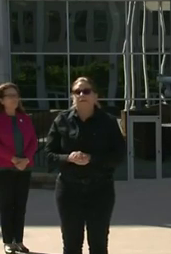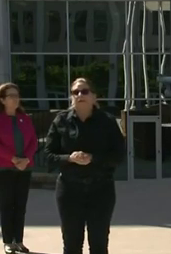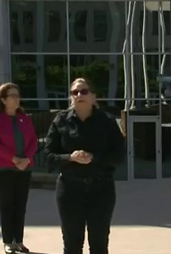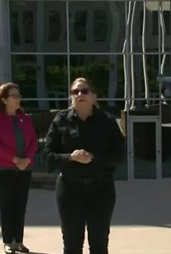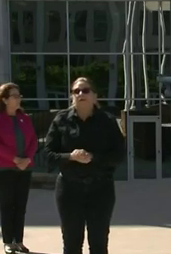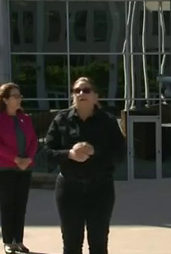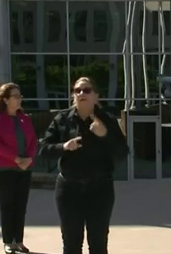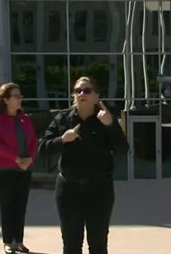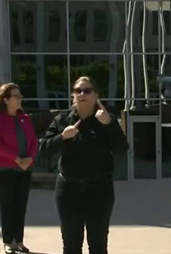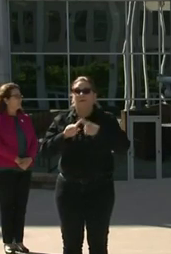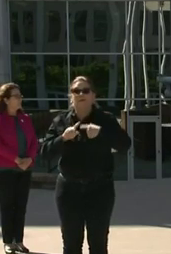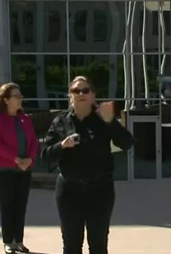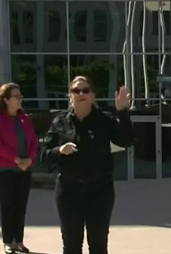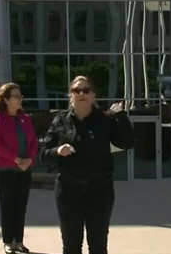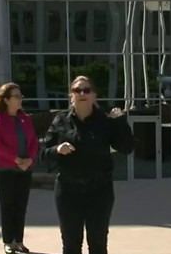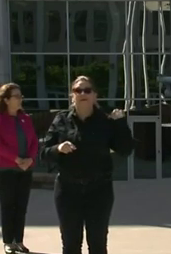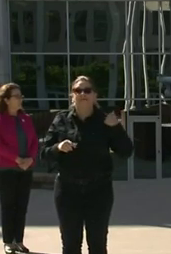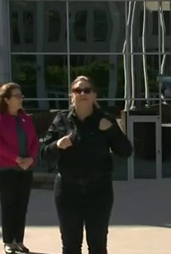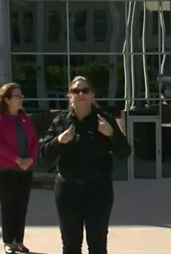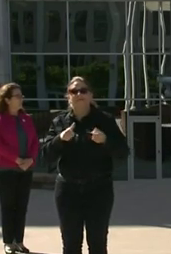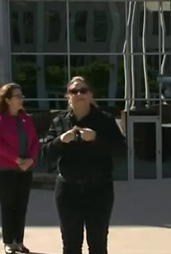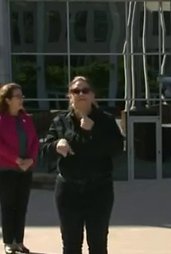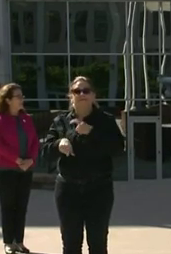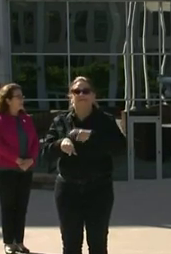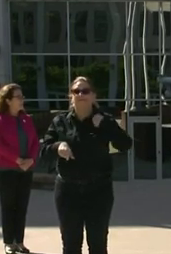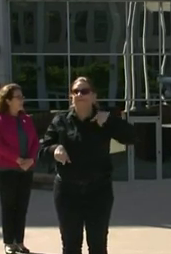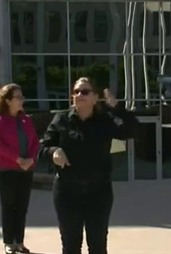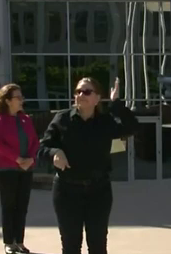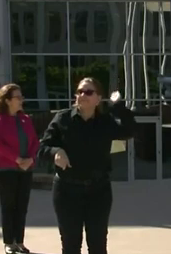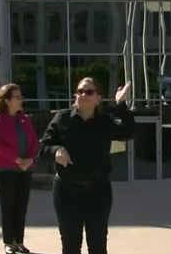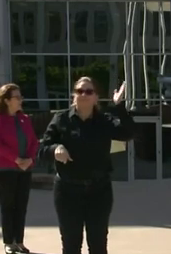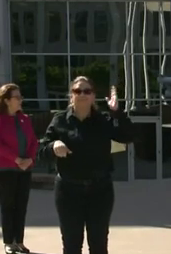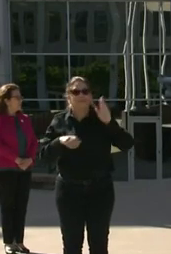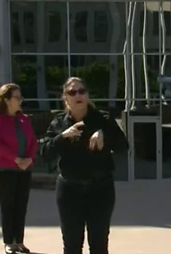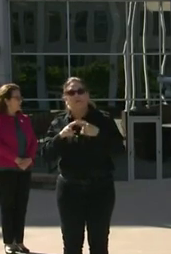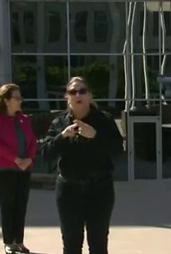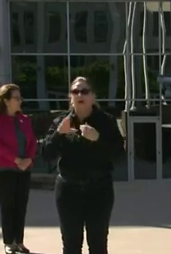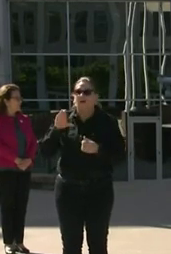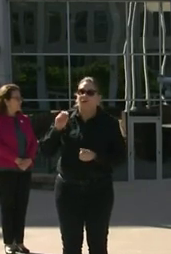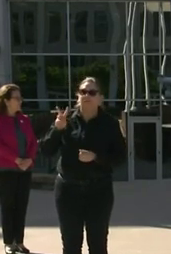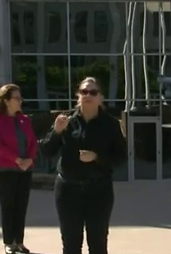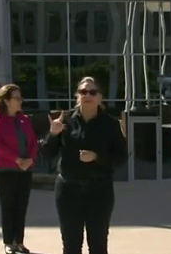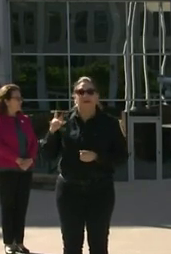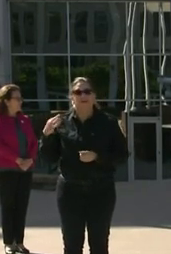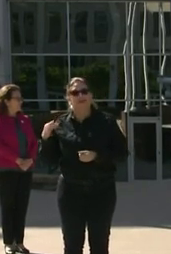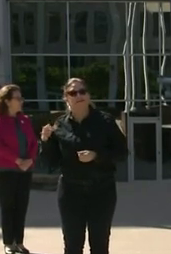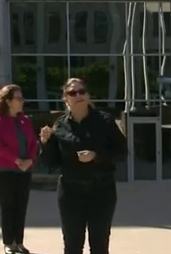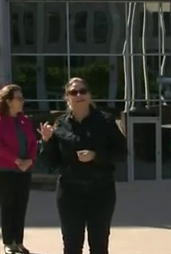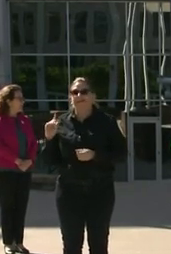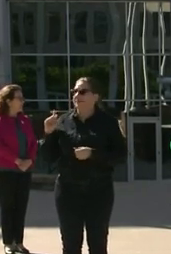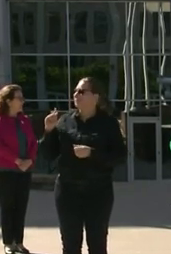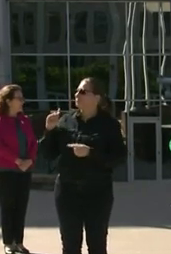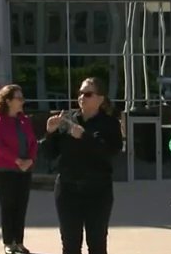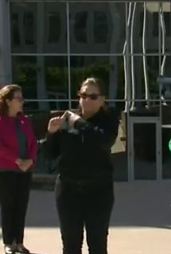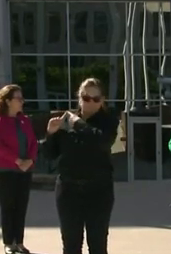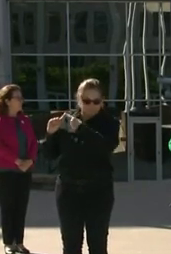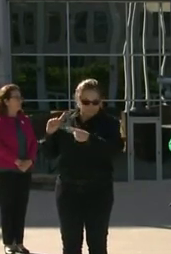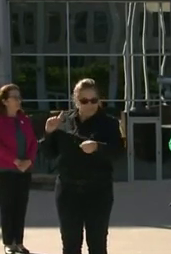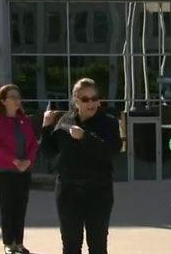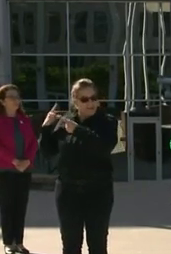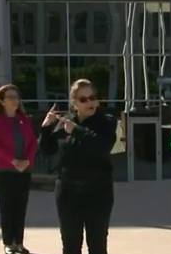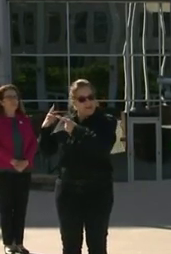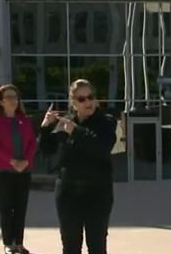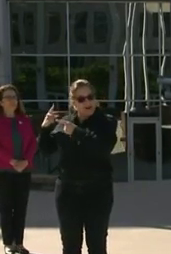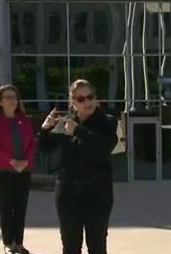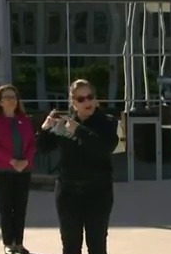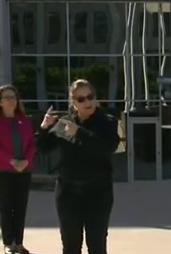on COVID-19, and a lot has happened since then. A lot of sacrifices have been made, and these sacrifices will